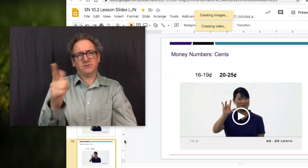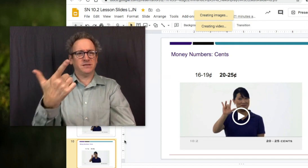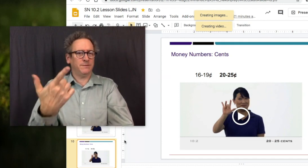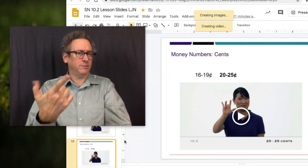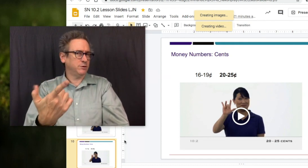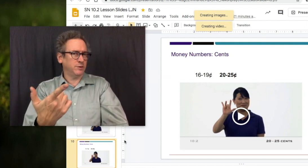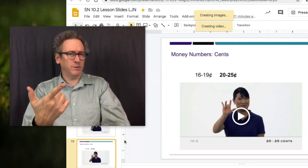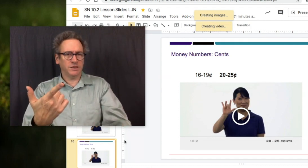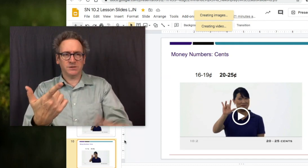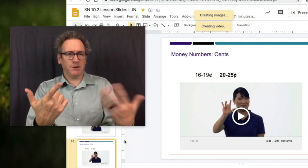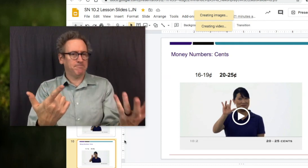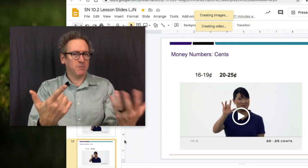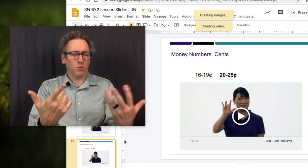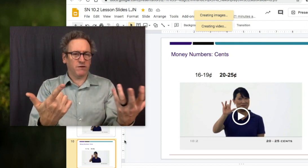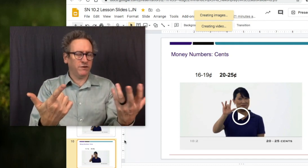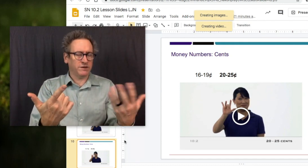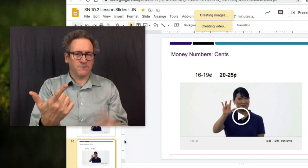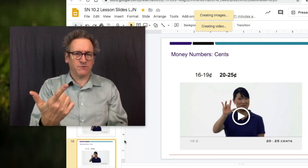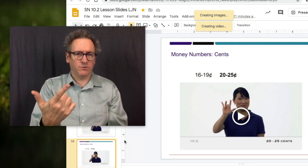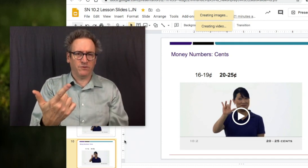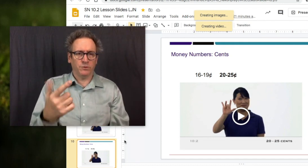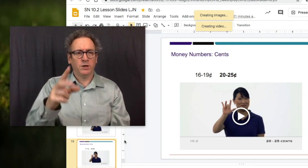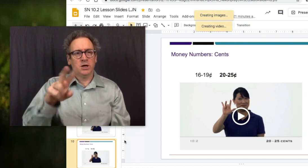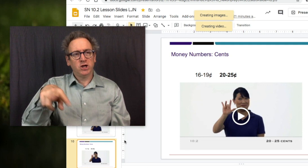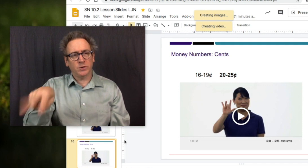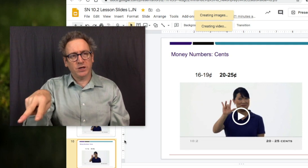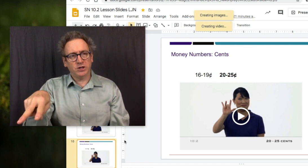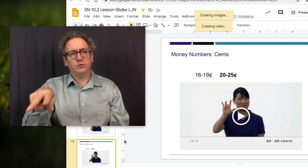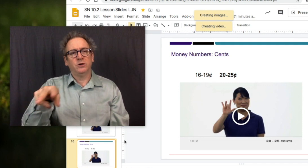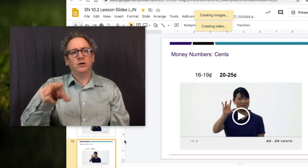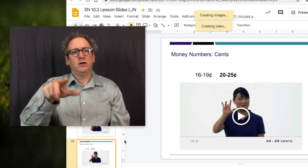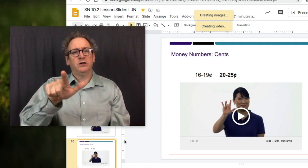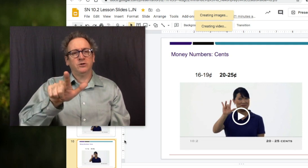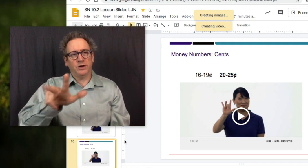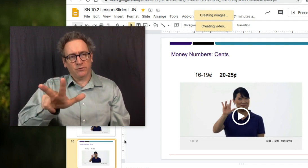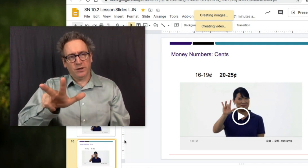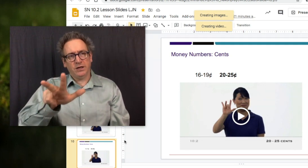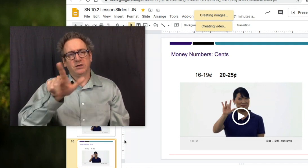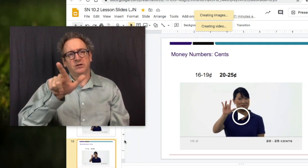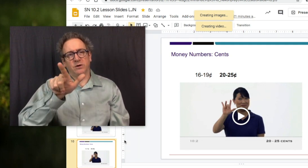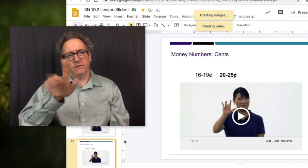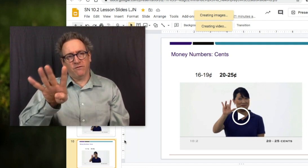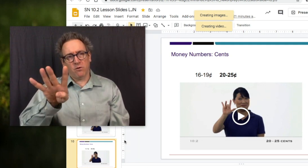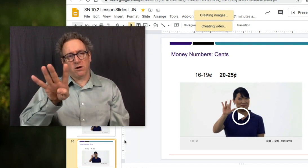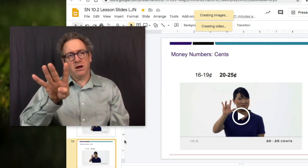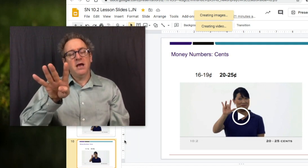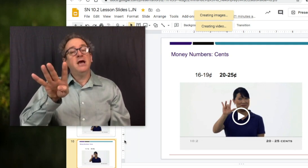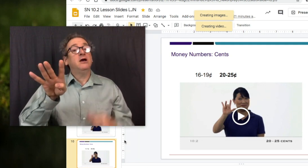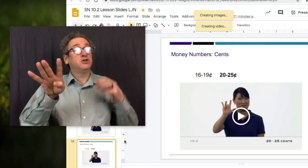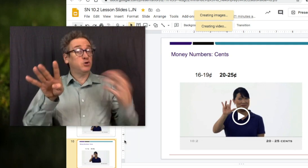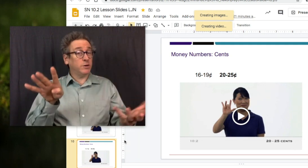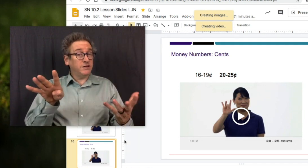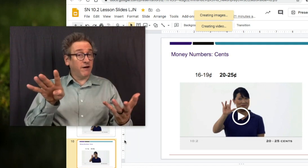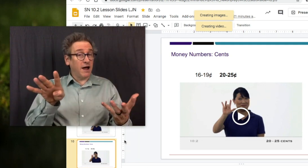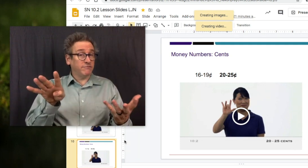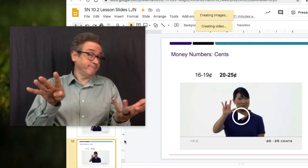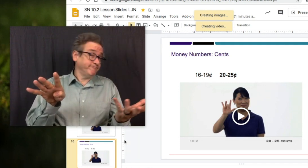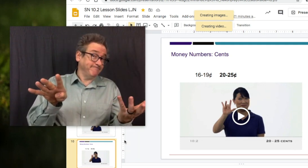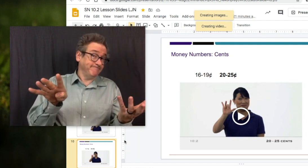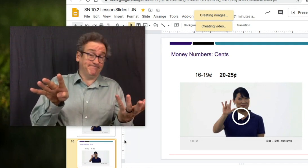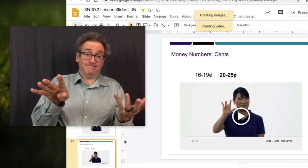21 this way, some people do 21 this way. Whatever feels comfortable for you. 22, 23, 24,